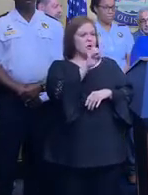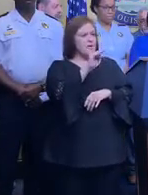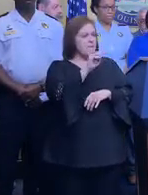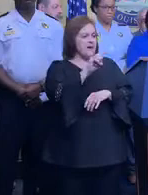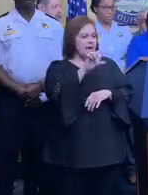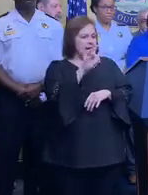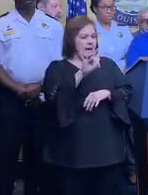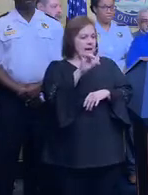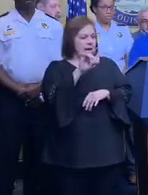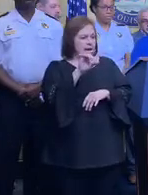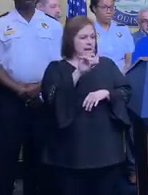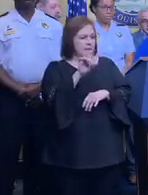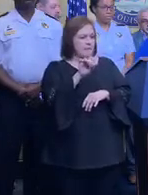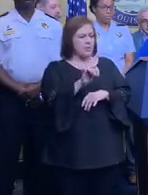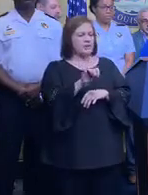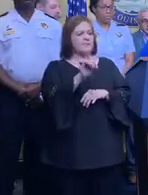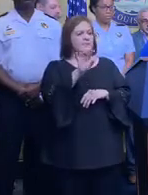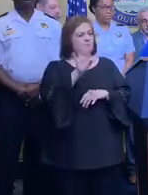about